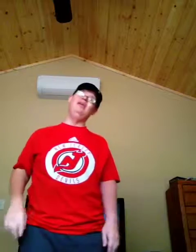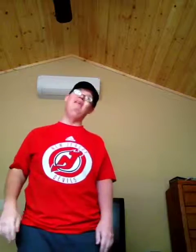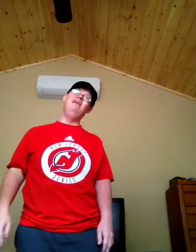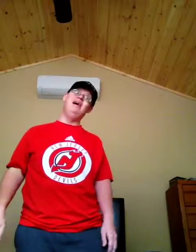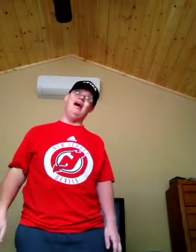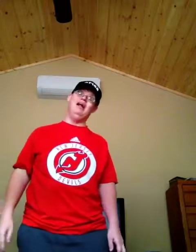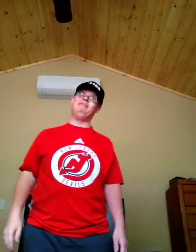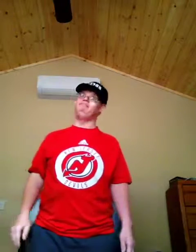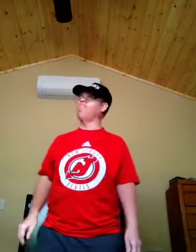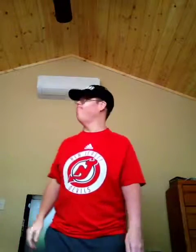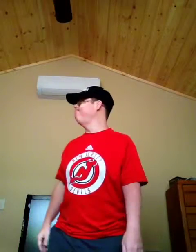the TV on.